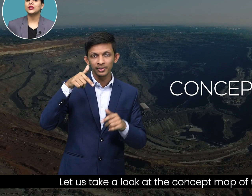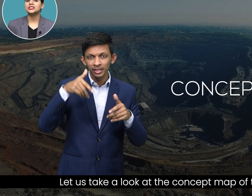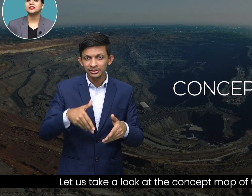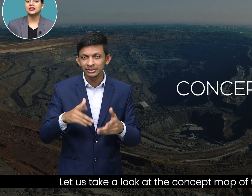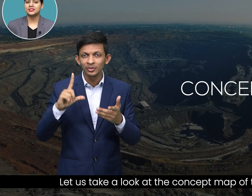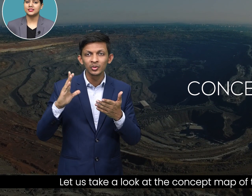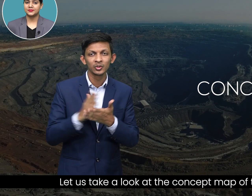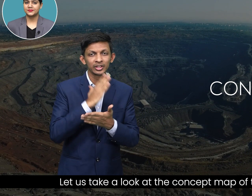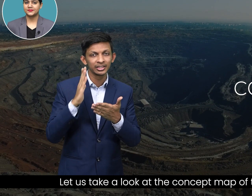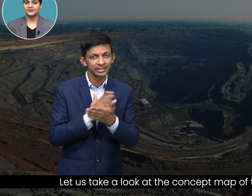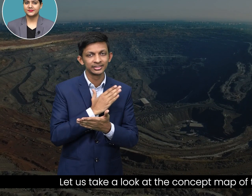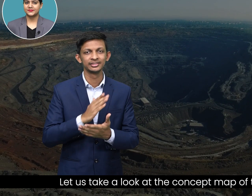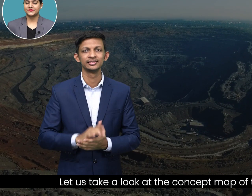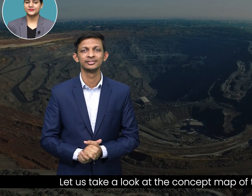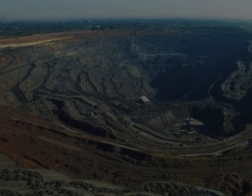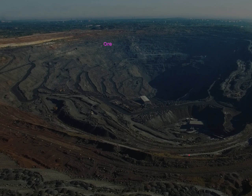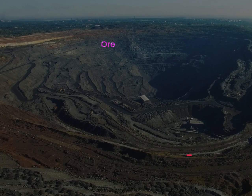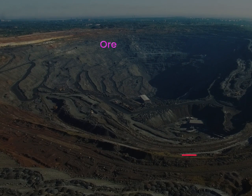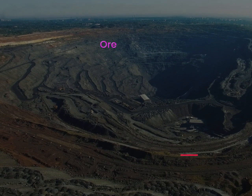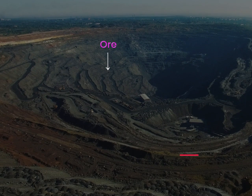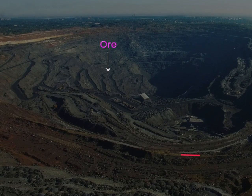of today's lesson.